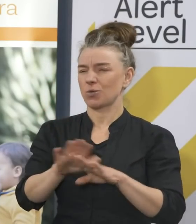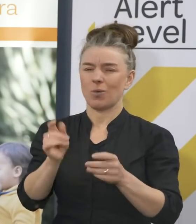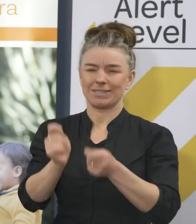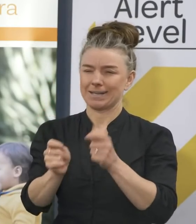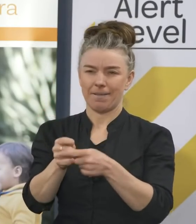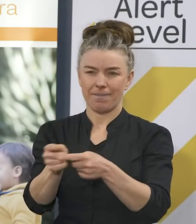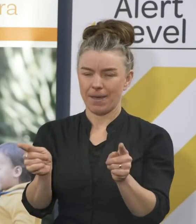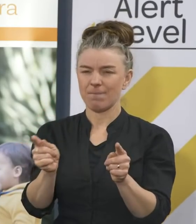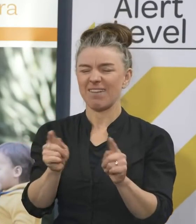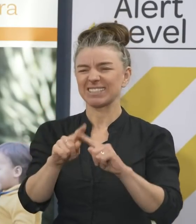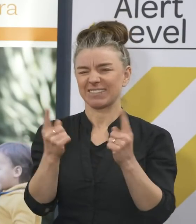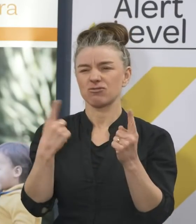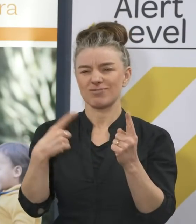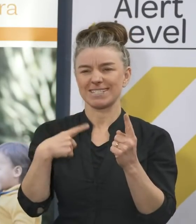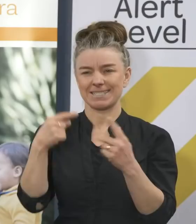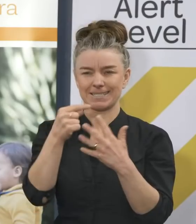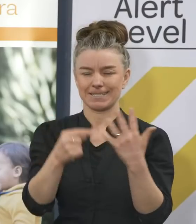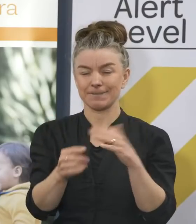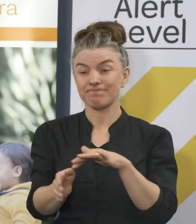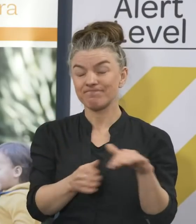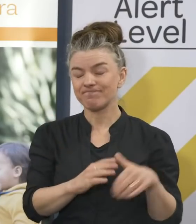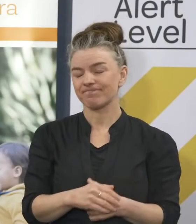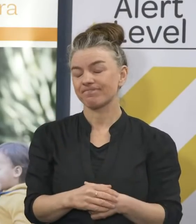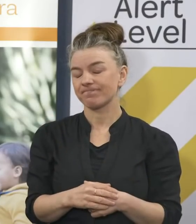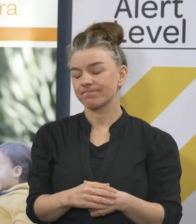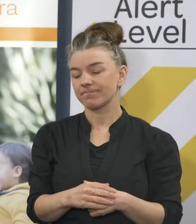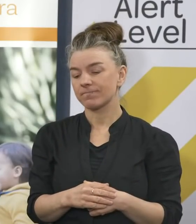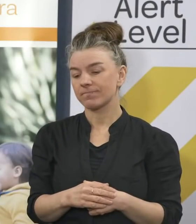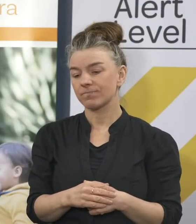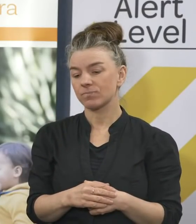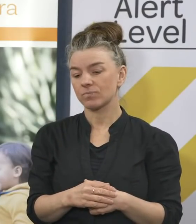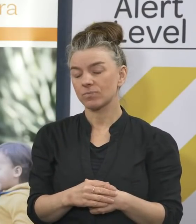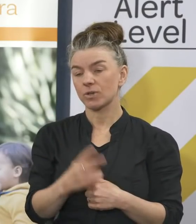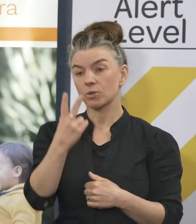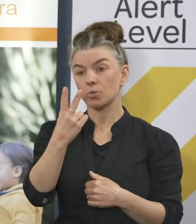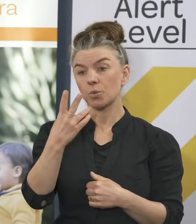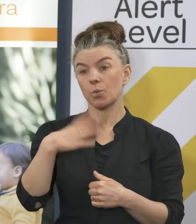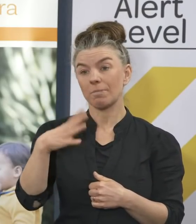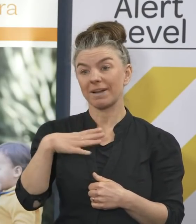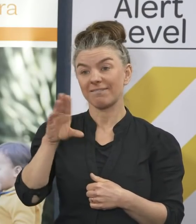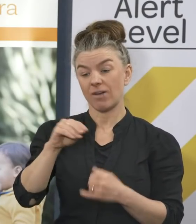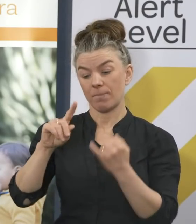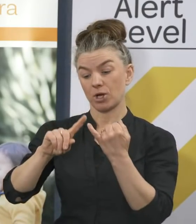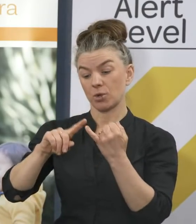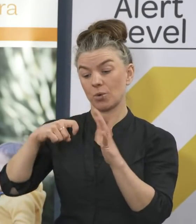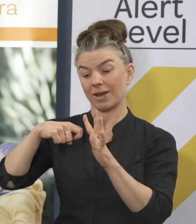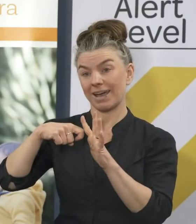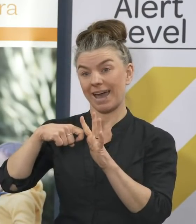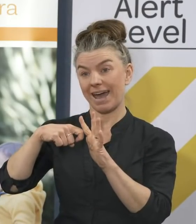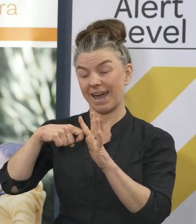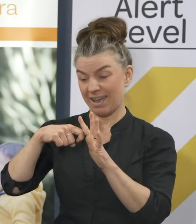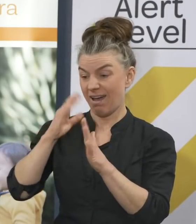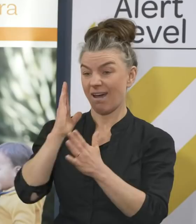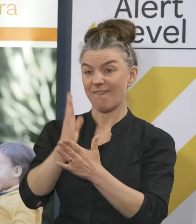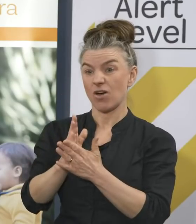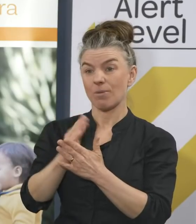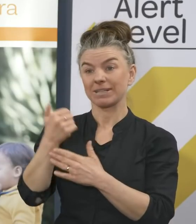of reasons. On the 2 cases that came from the UK and that were identified on the